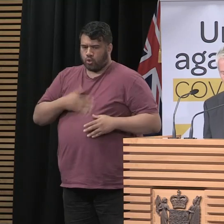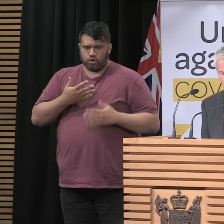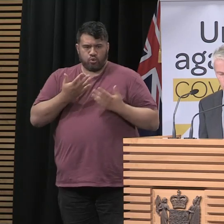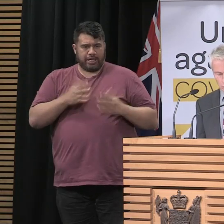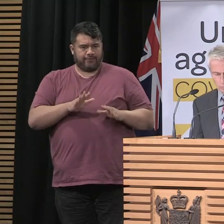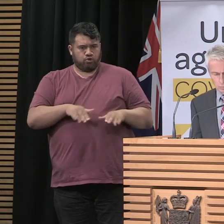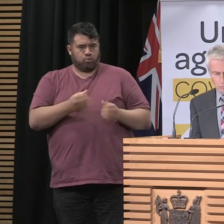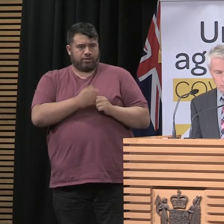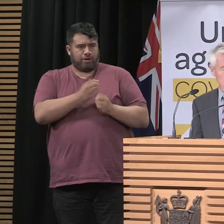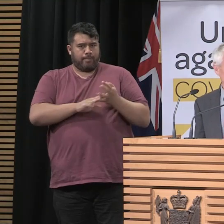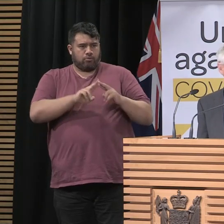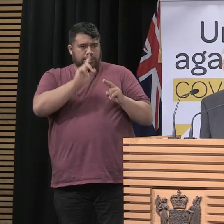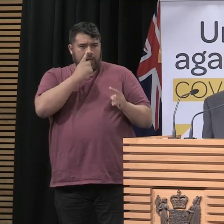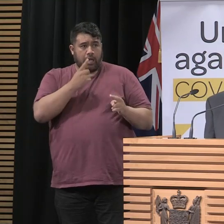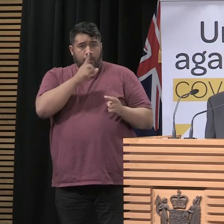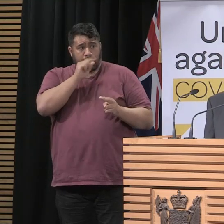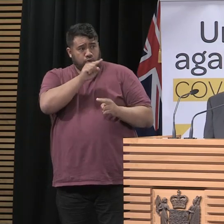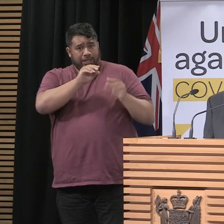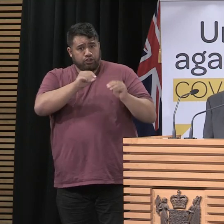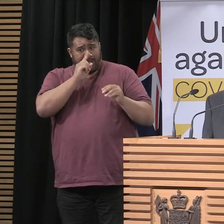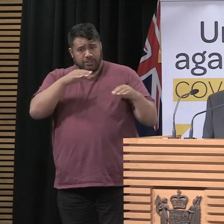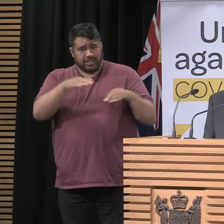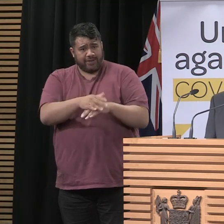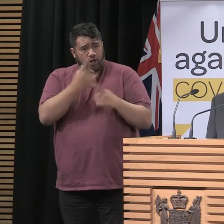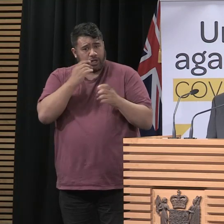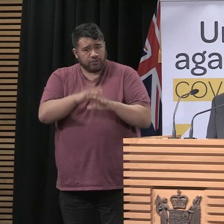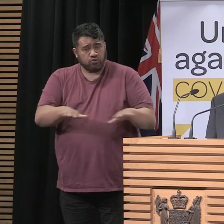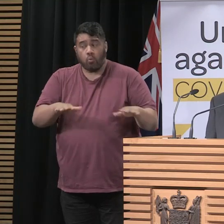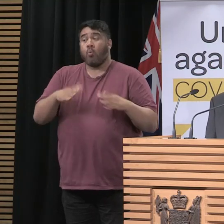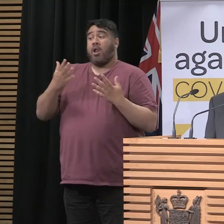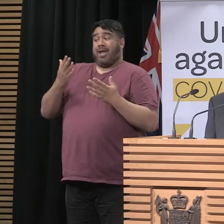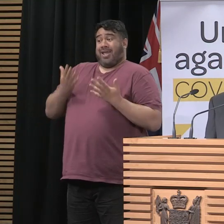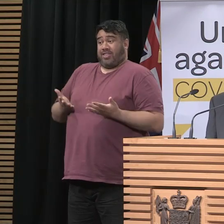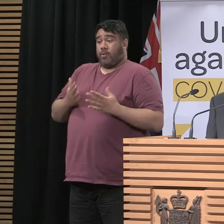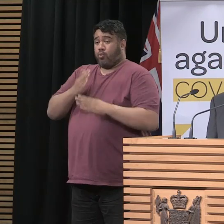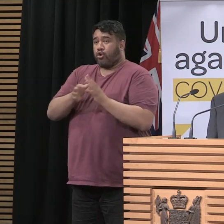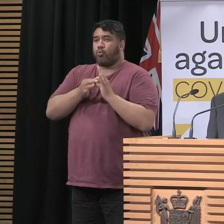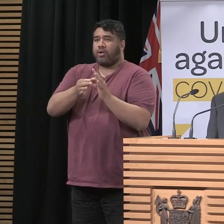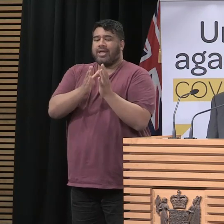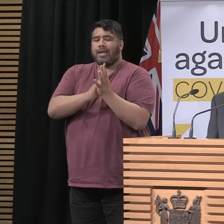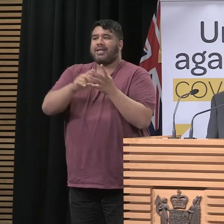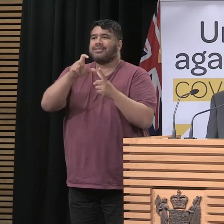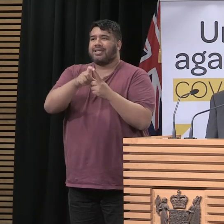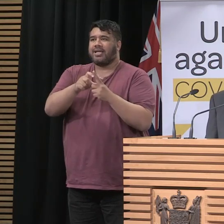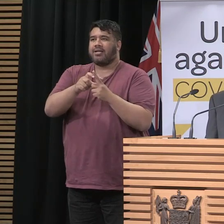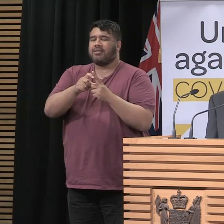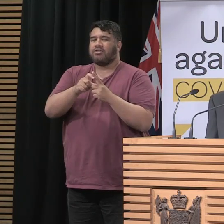working today on an option for that, along with the Ministry of Social Development, to